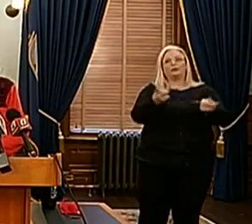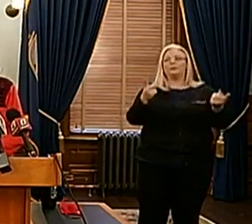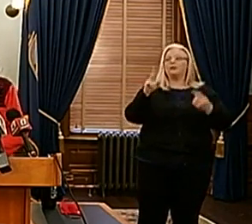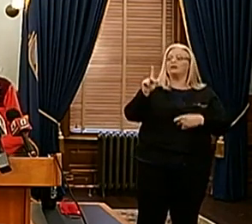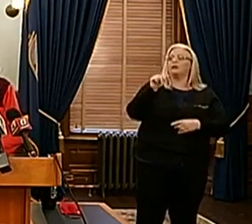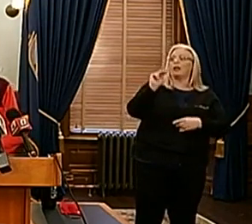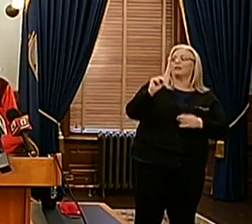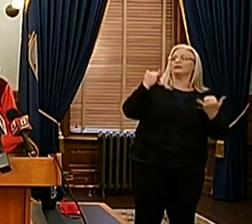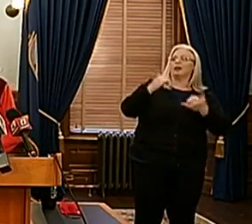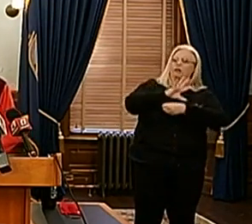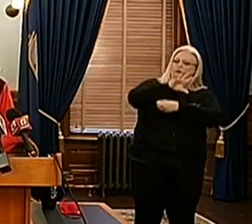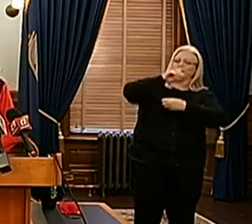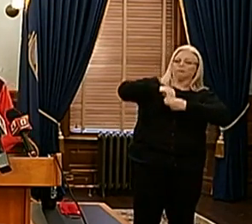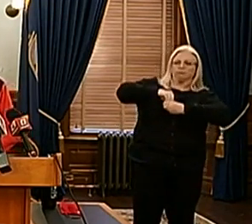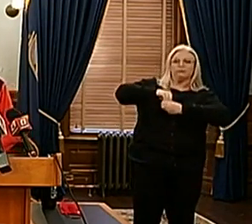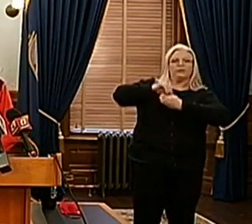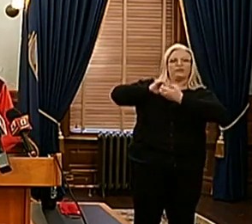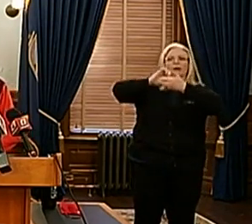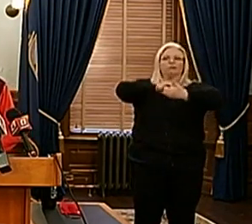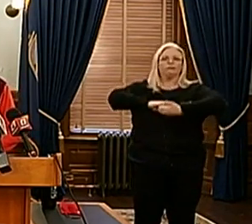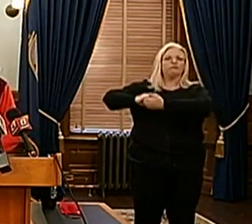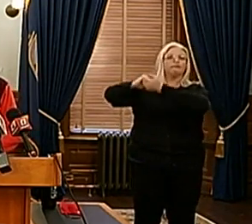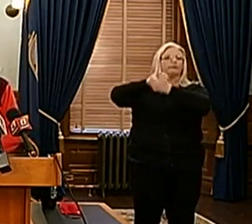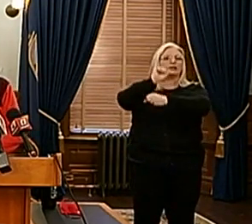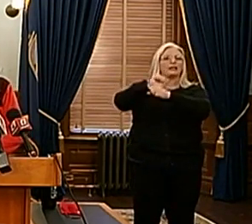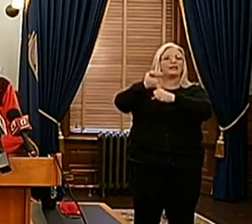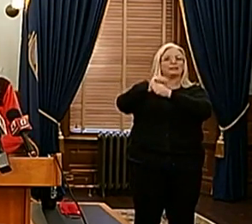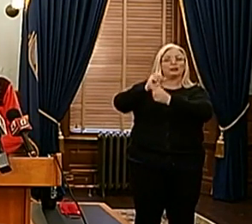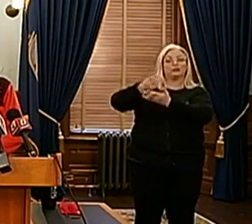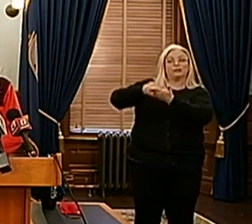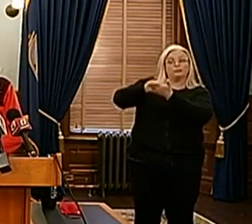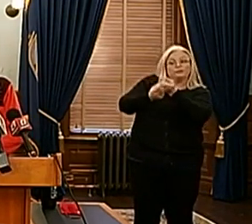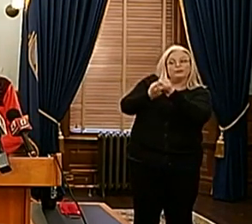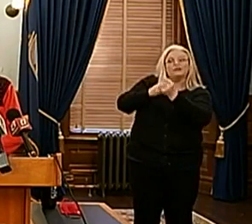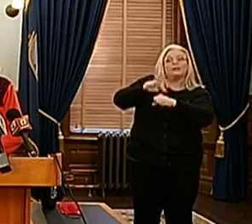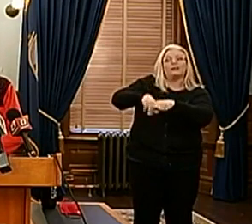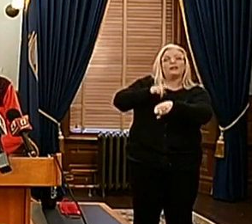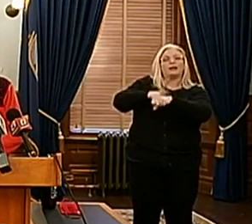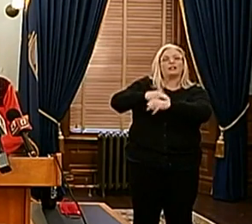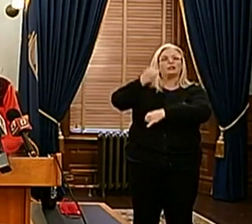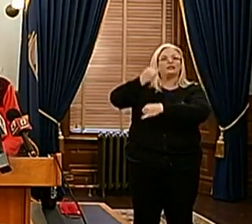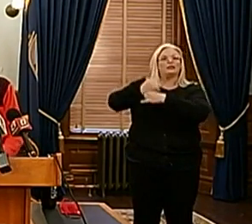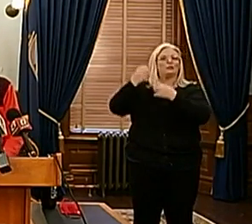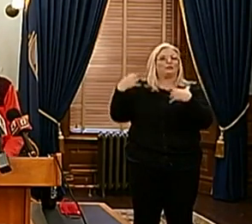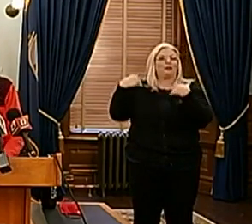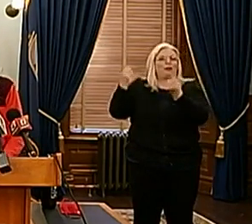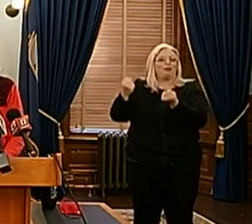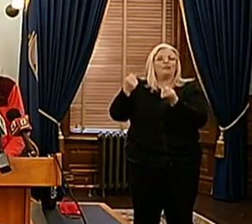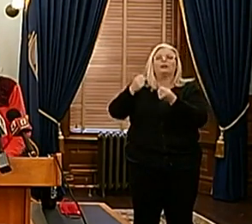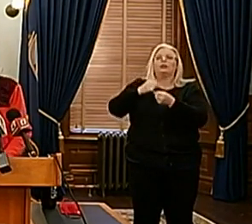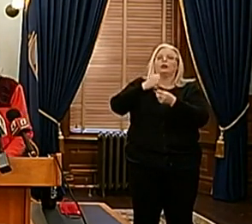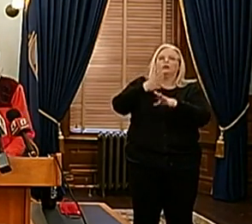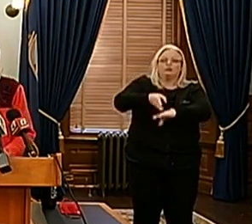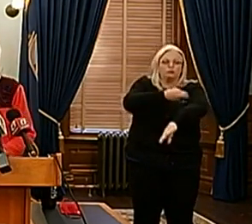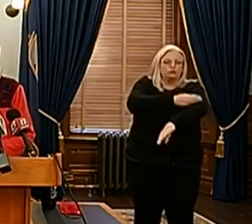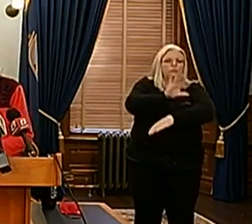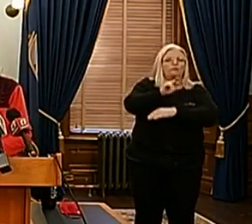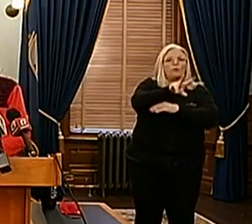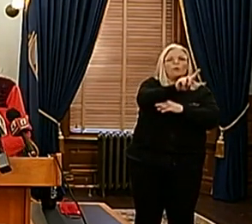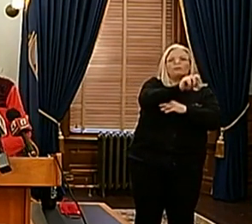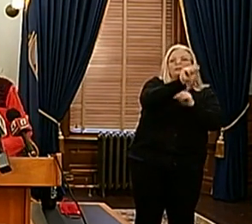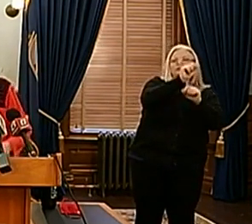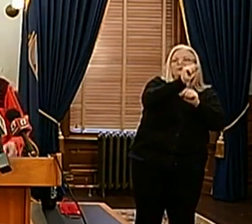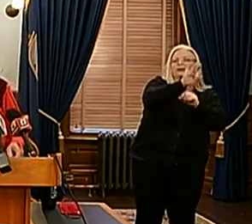that Kansas is now part of the collaborative effort funded by the National Institutes of Health to improve COVID-19 testing